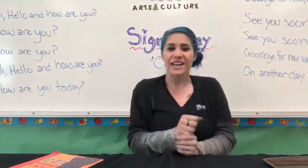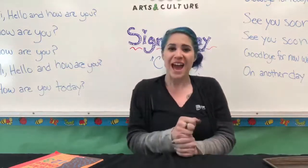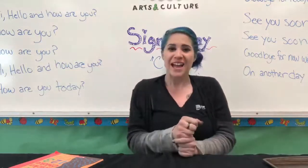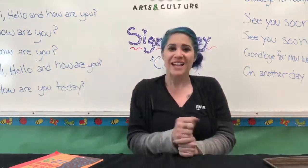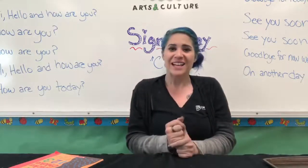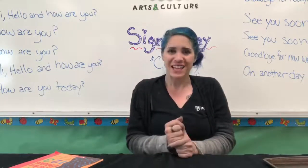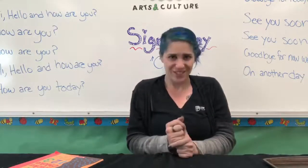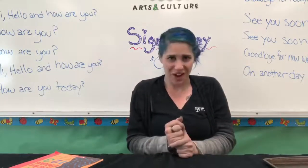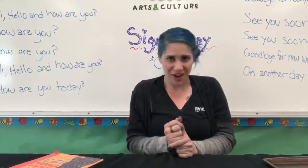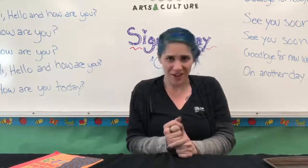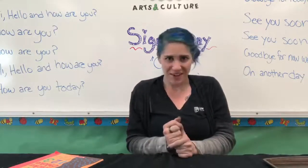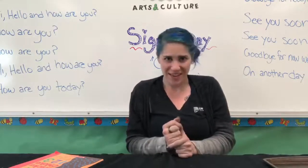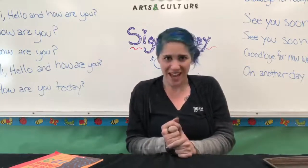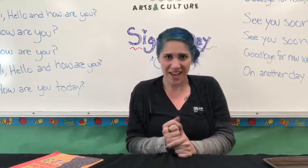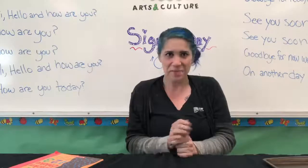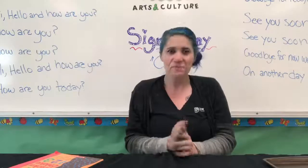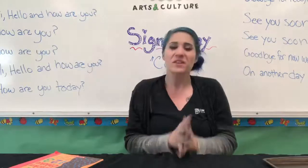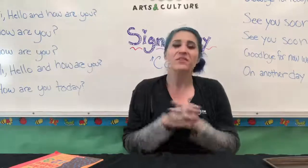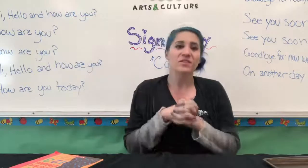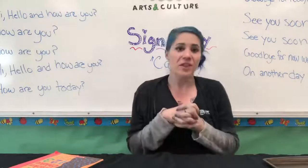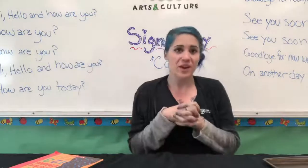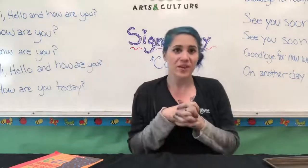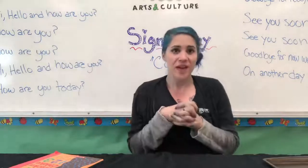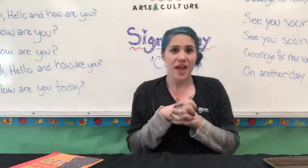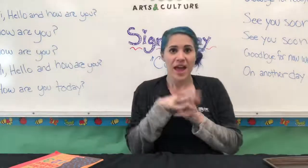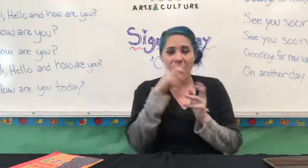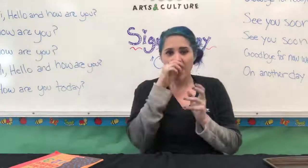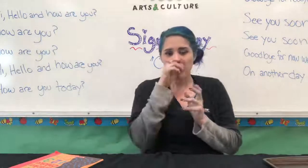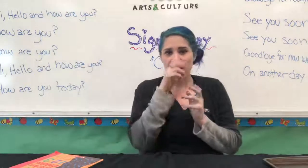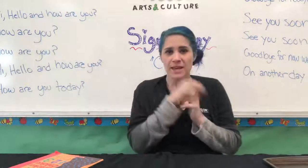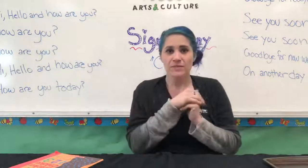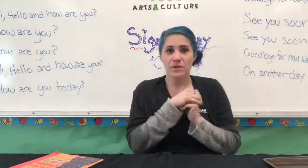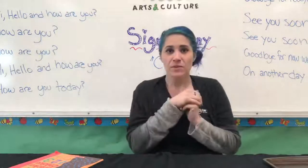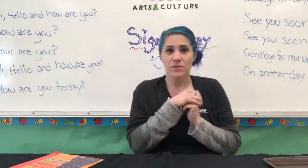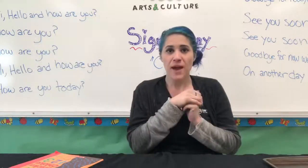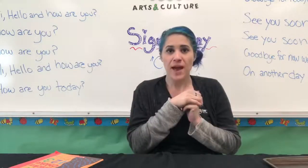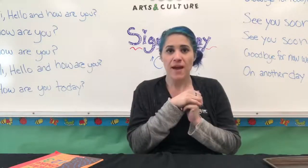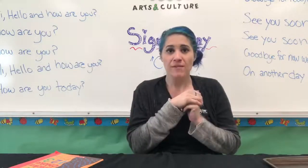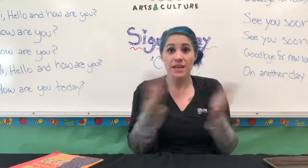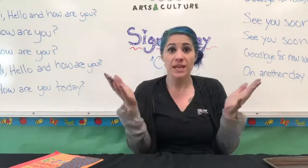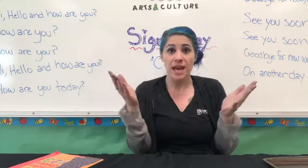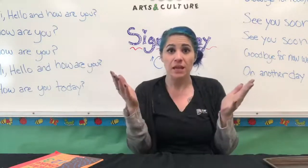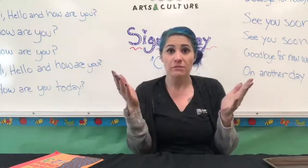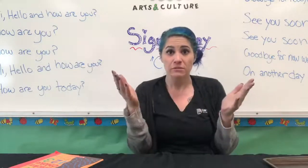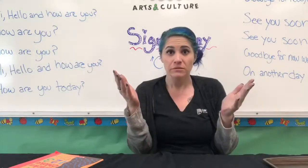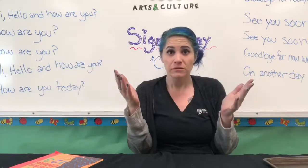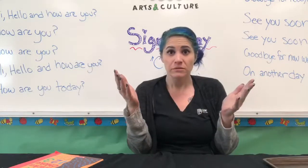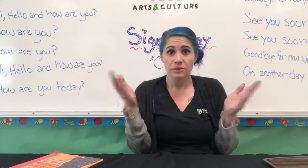cat and dog, okay? So how many of you have a kitty cat? How